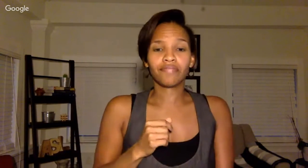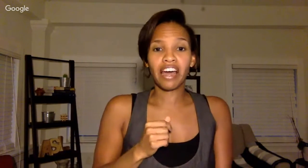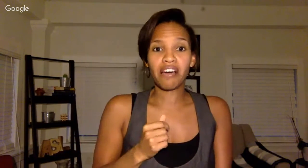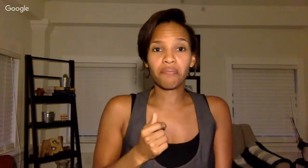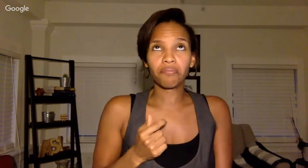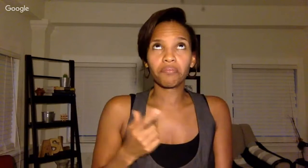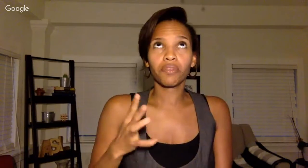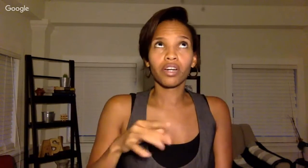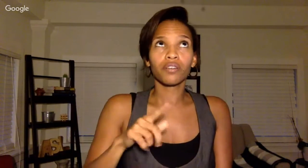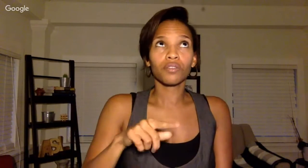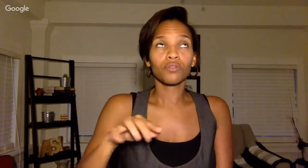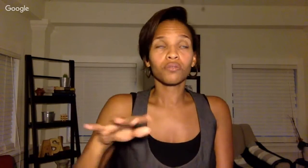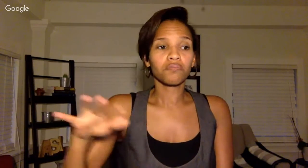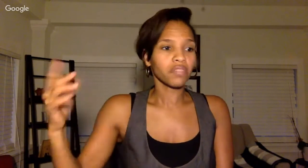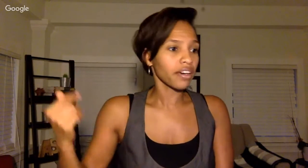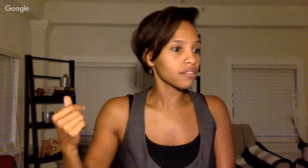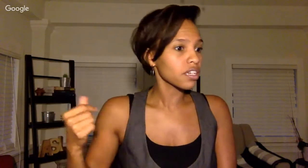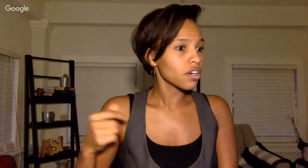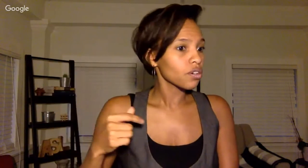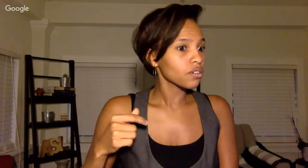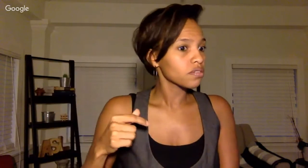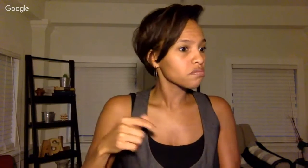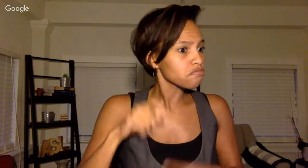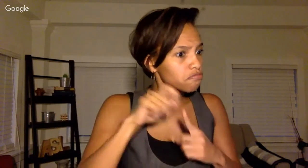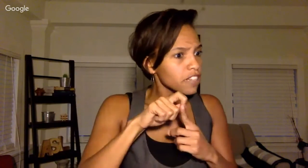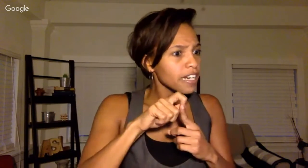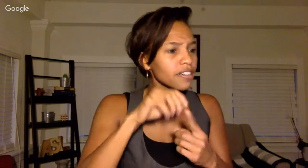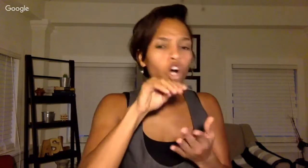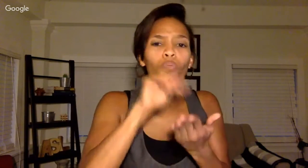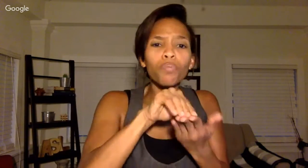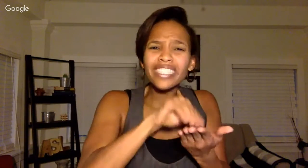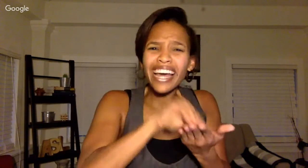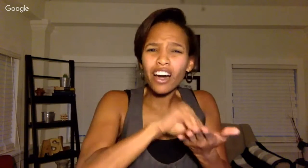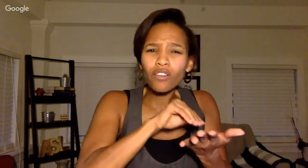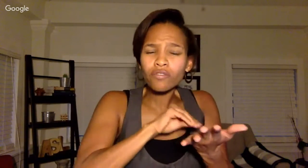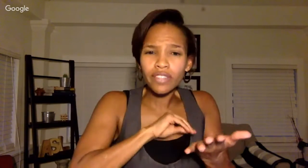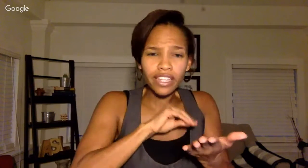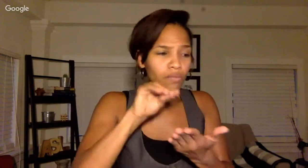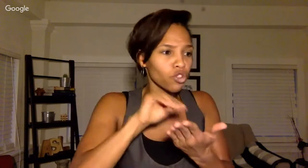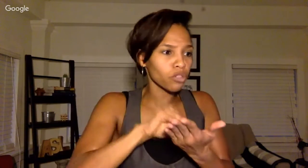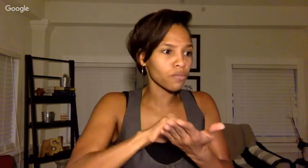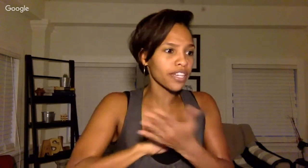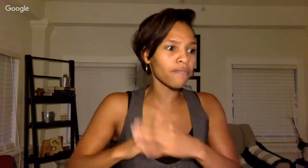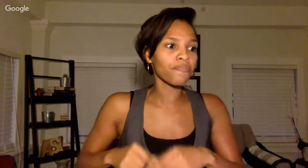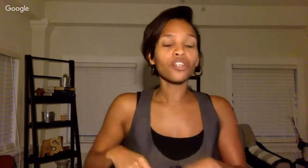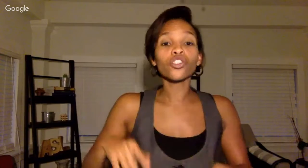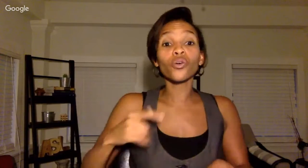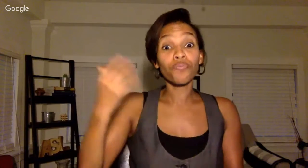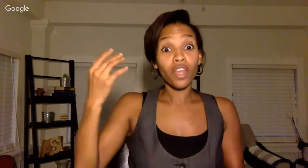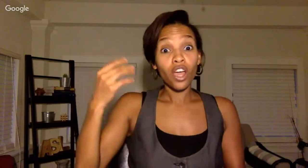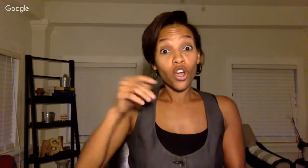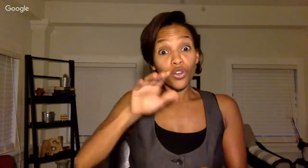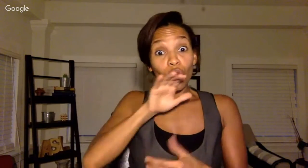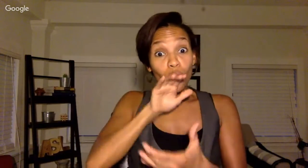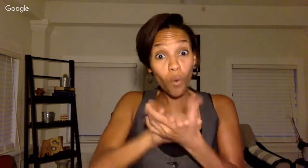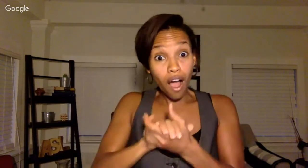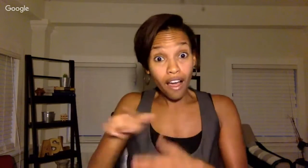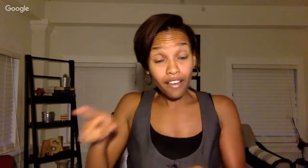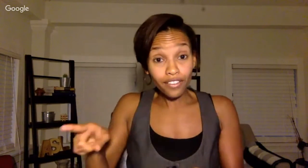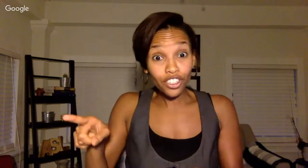that. Yeah. Oh, put down, that's the important part, put down. So,